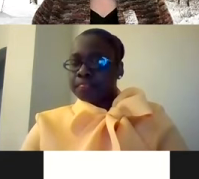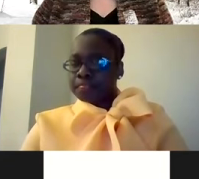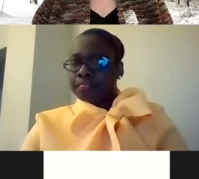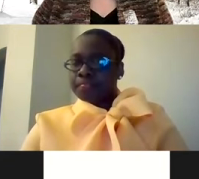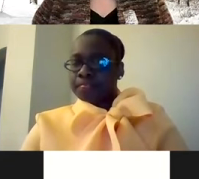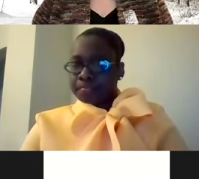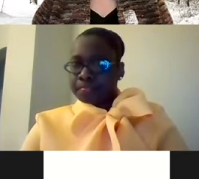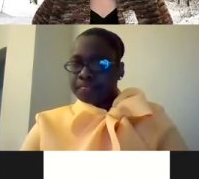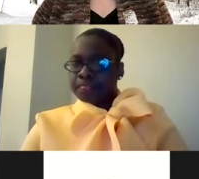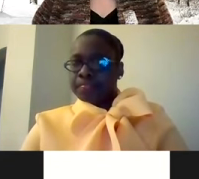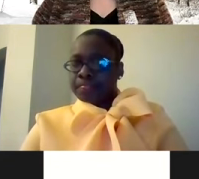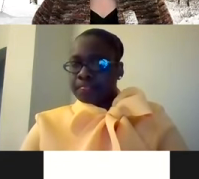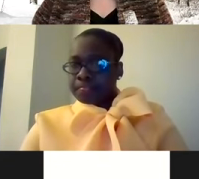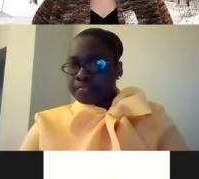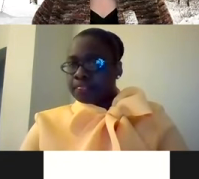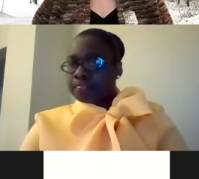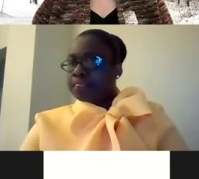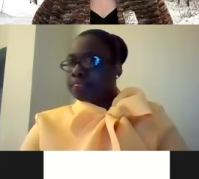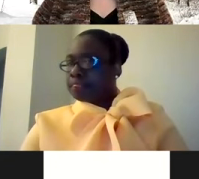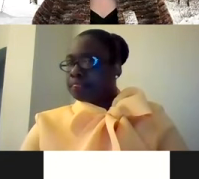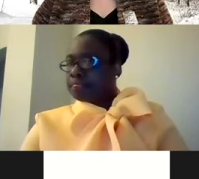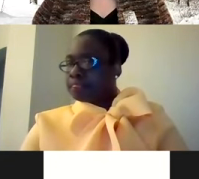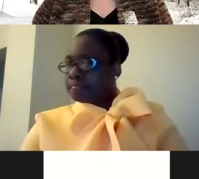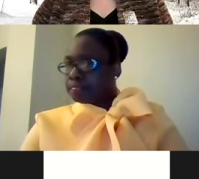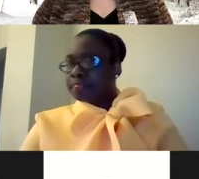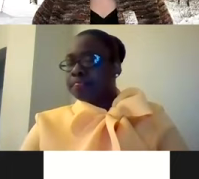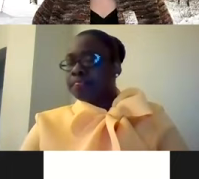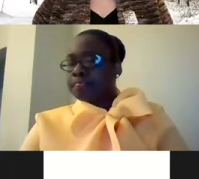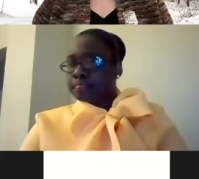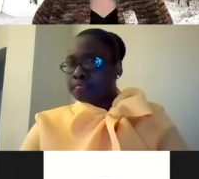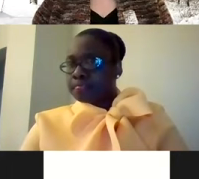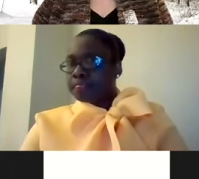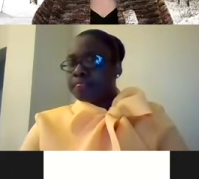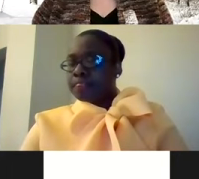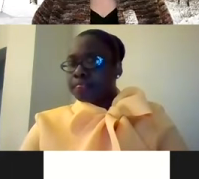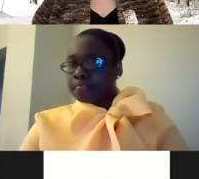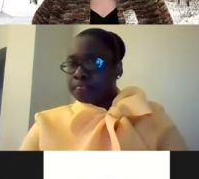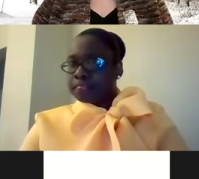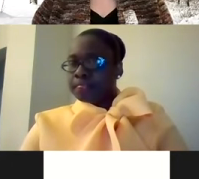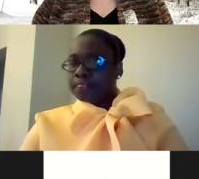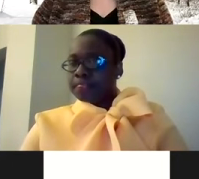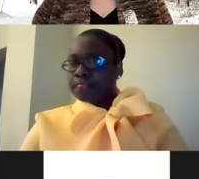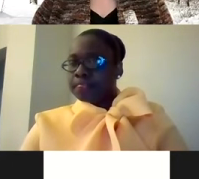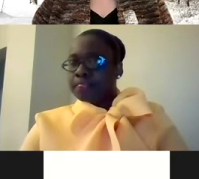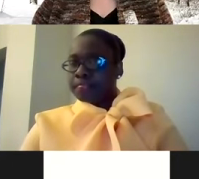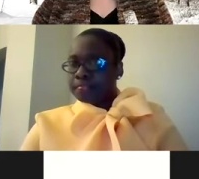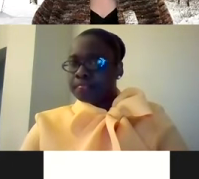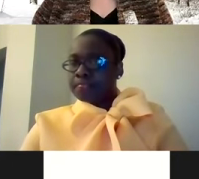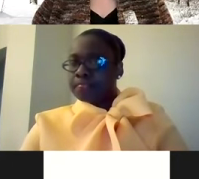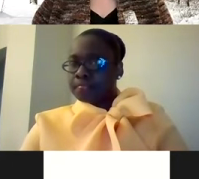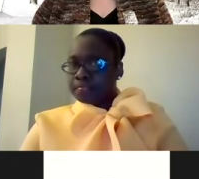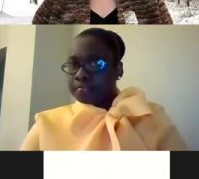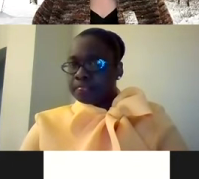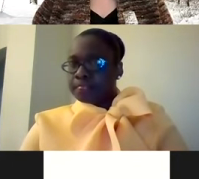all the friends you got, you gonna need